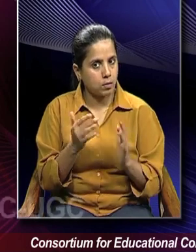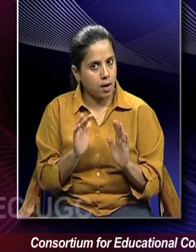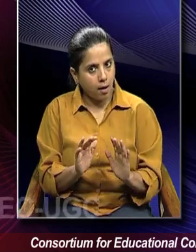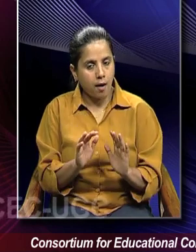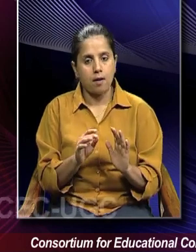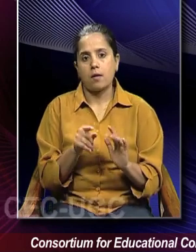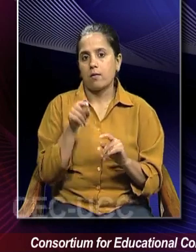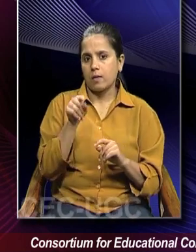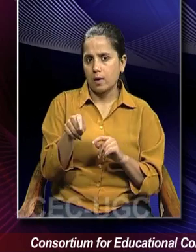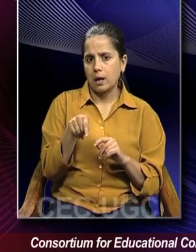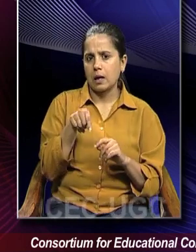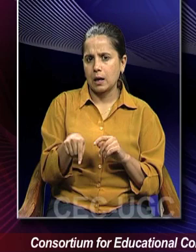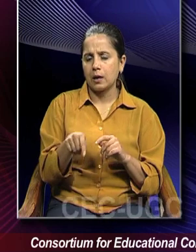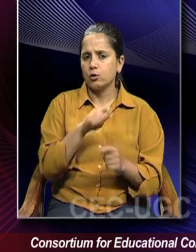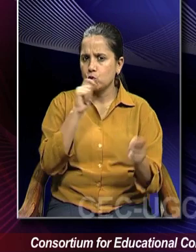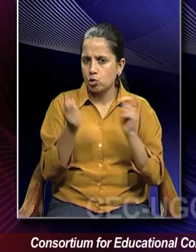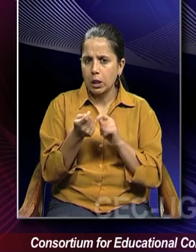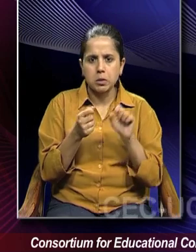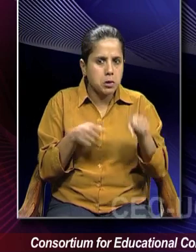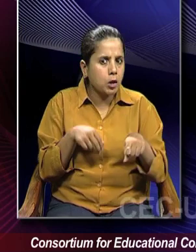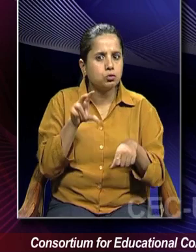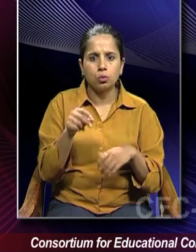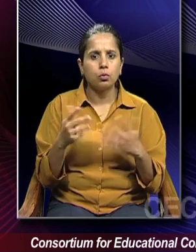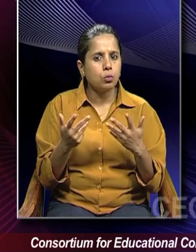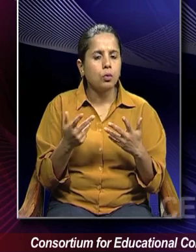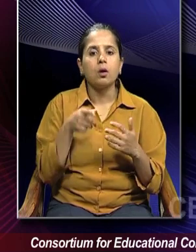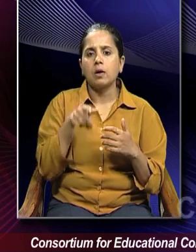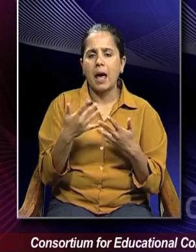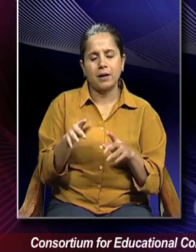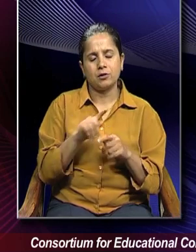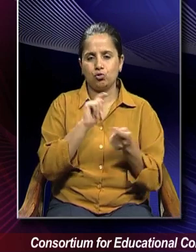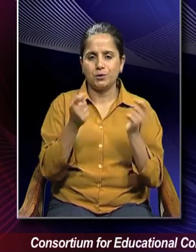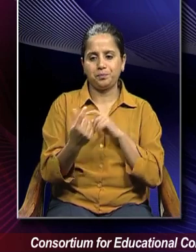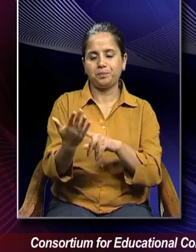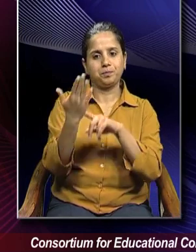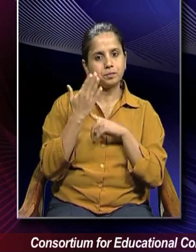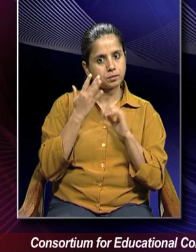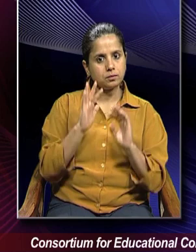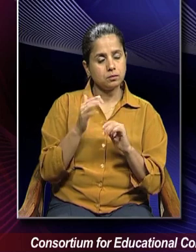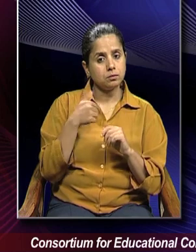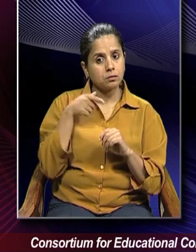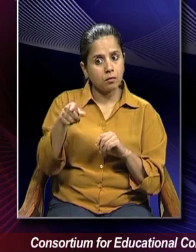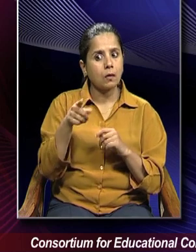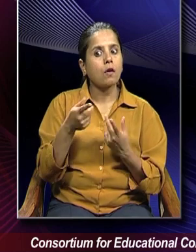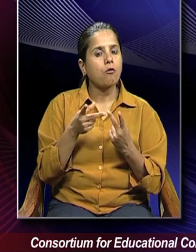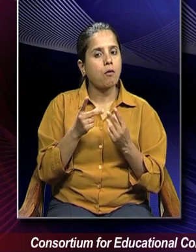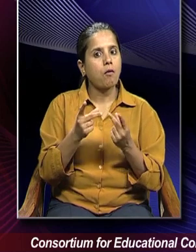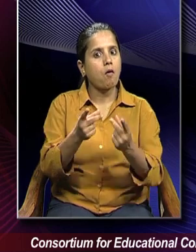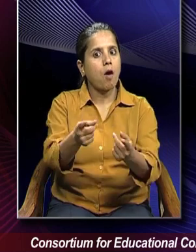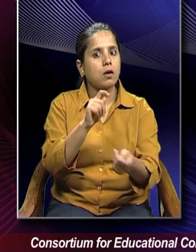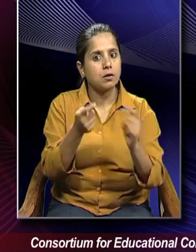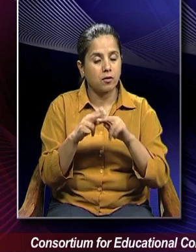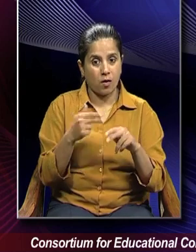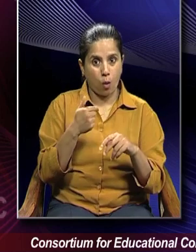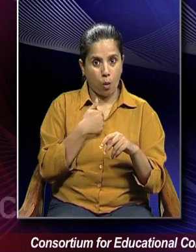with with the pace of change or not. Whatever change is coming to us, the pace of that is very high, and if our